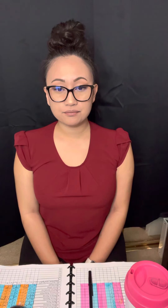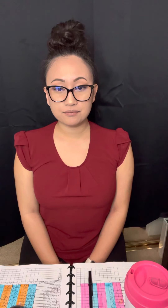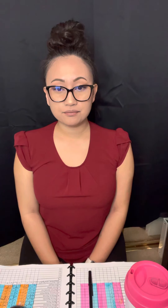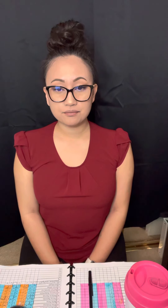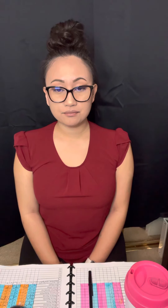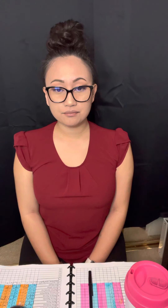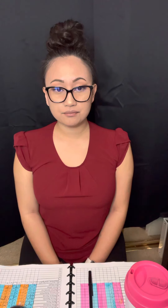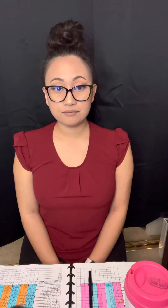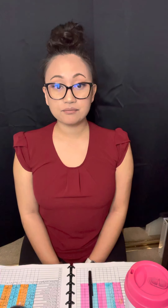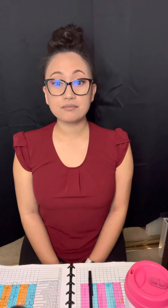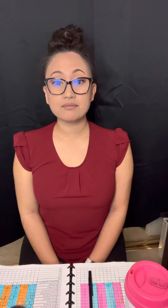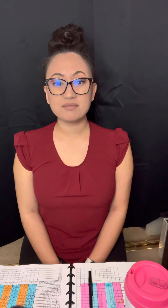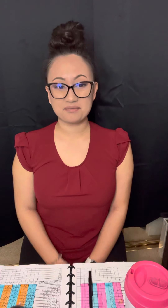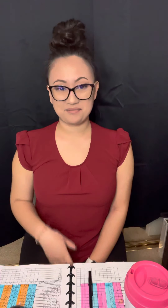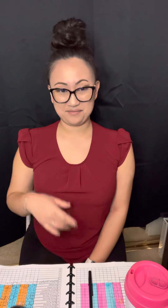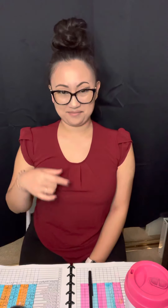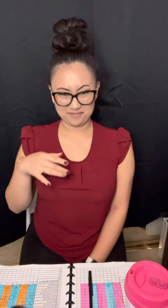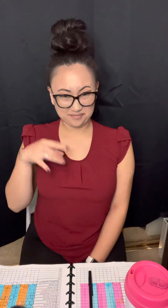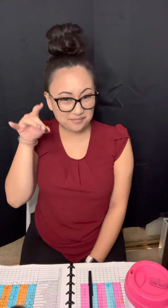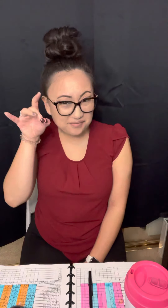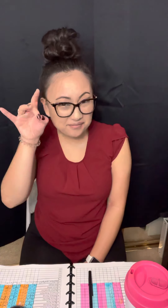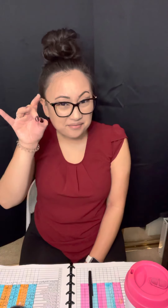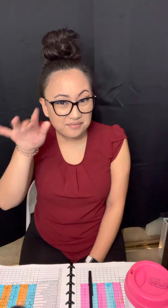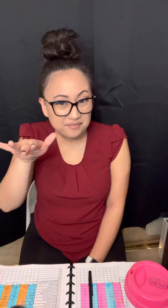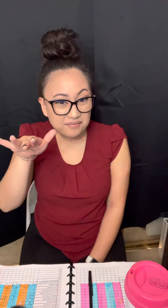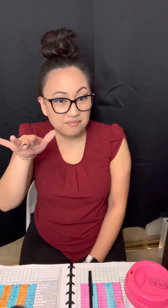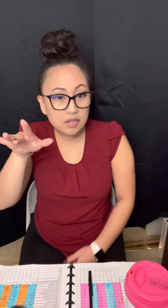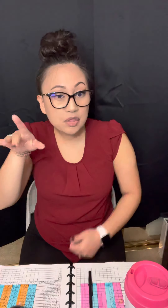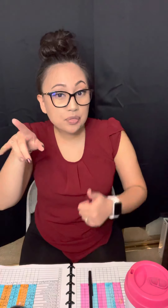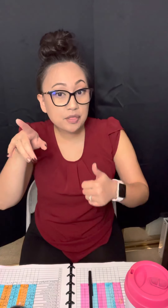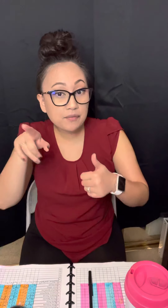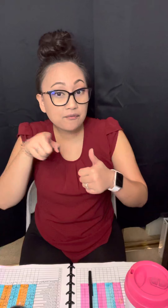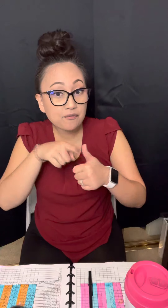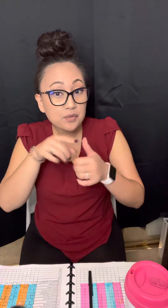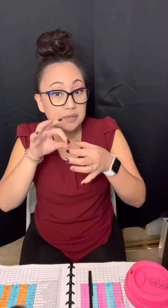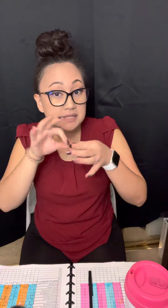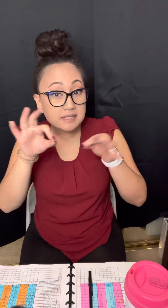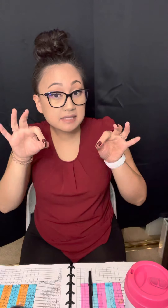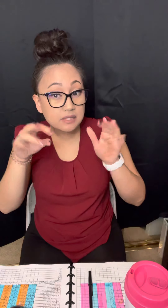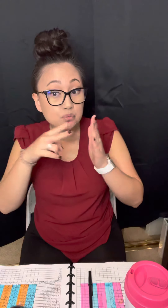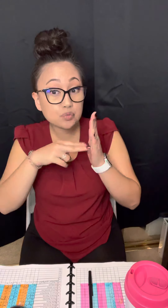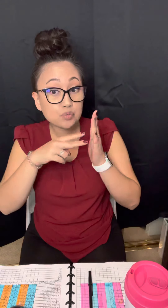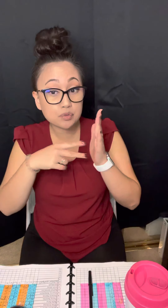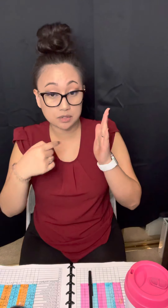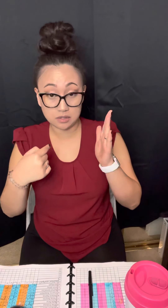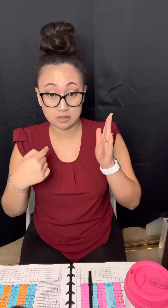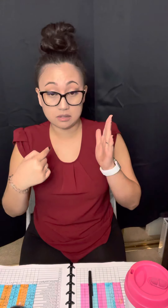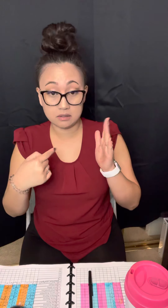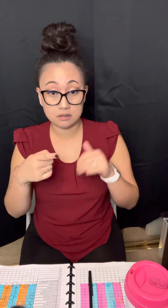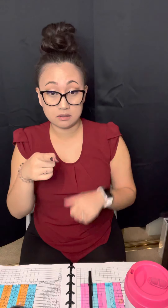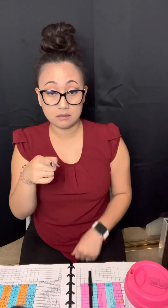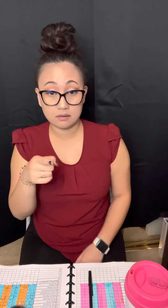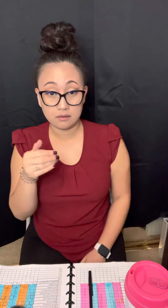I'm going to give you a hint. It's the first sentence. Can you read it to us? In 1961,